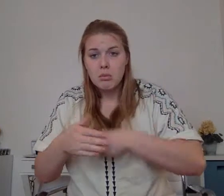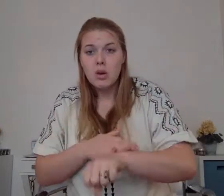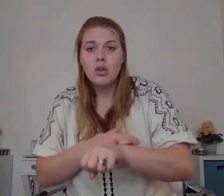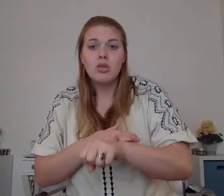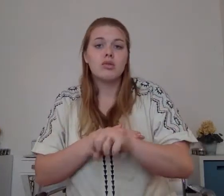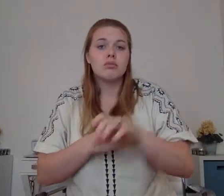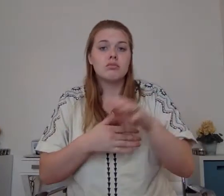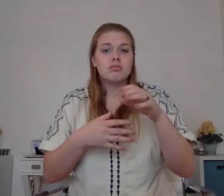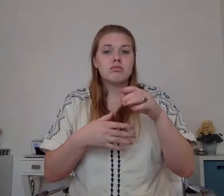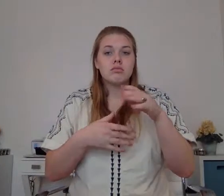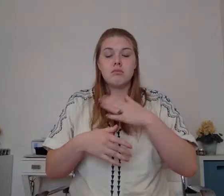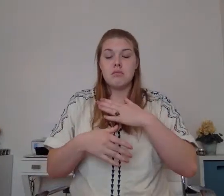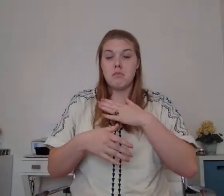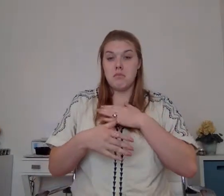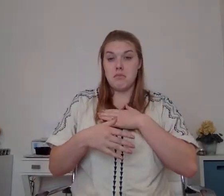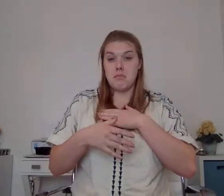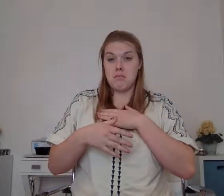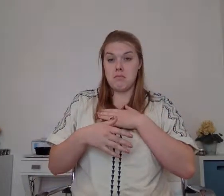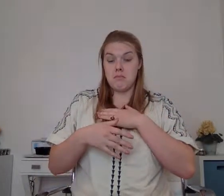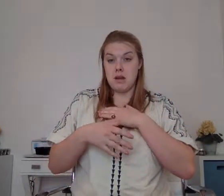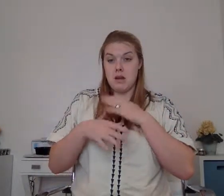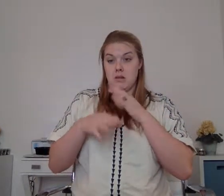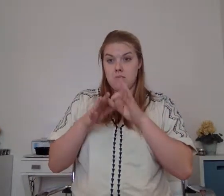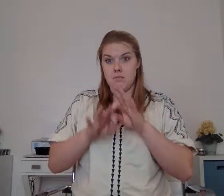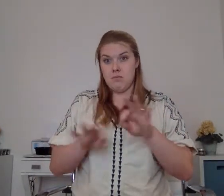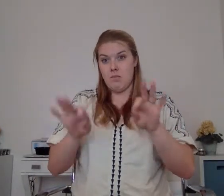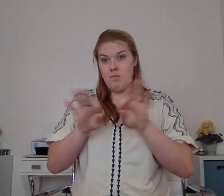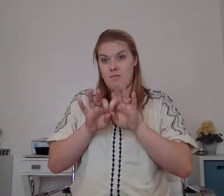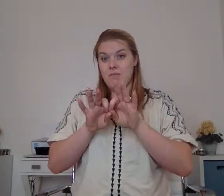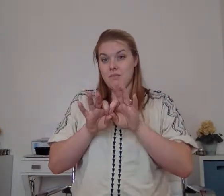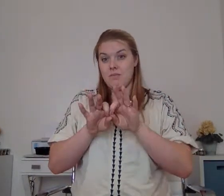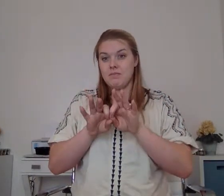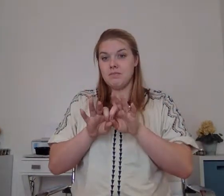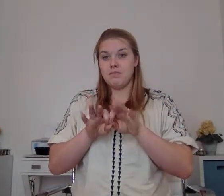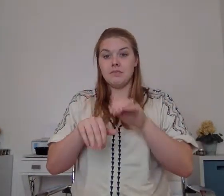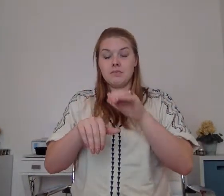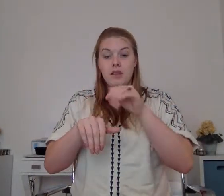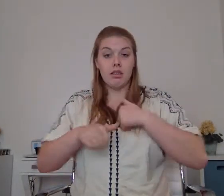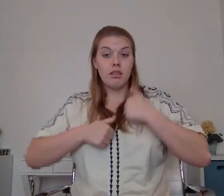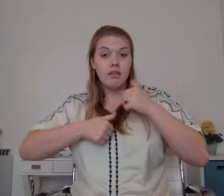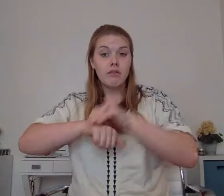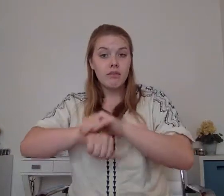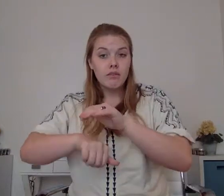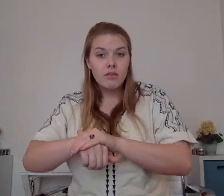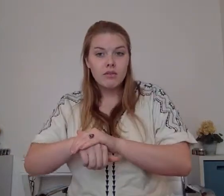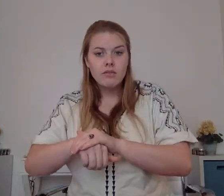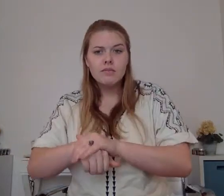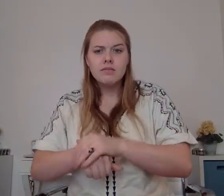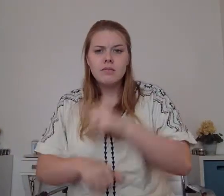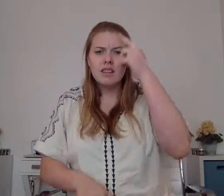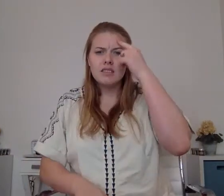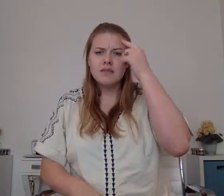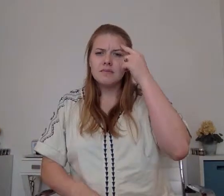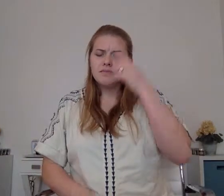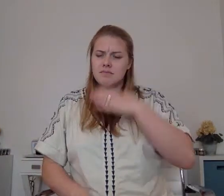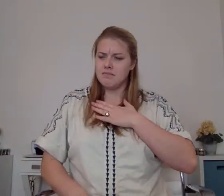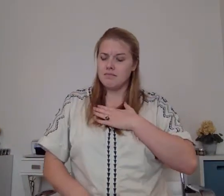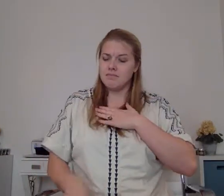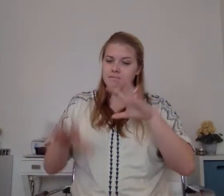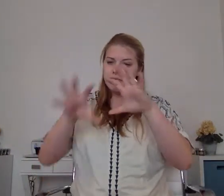the values that I uphold. I have become a Londoner over the years. I would like to think of myself as a global soul,